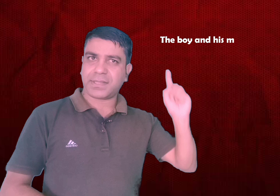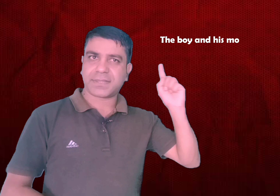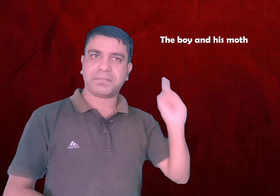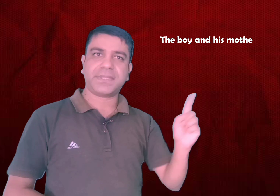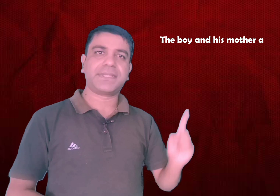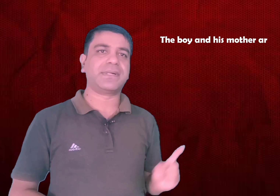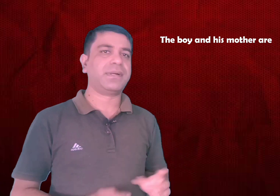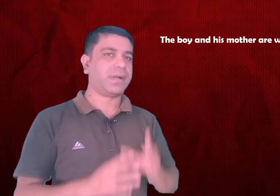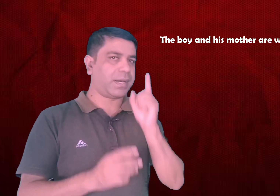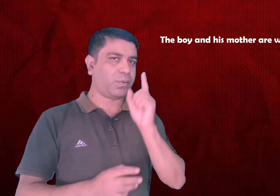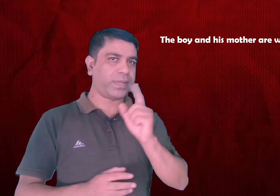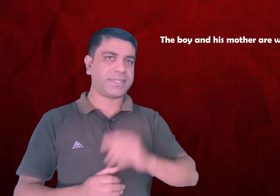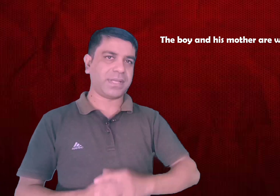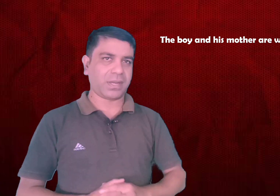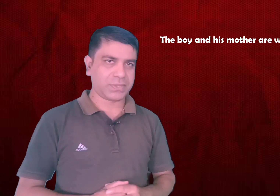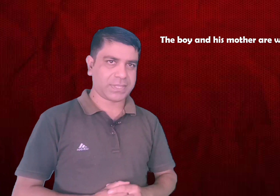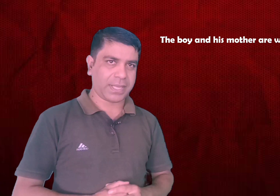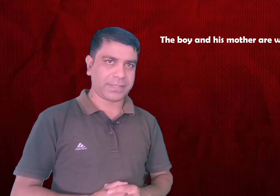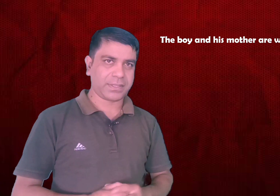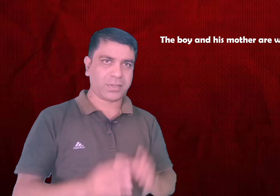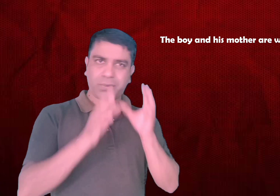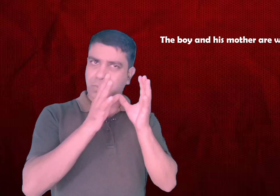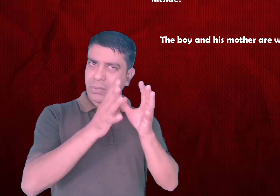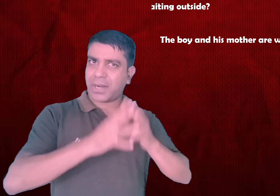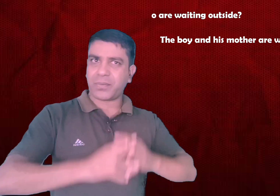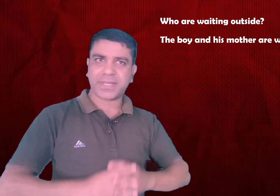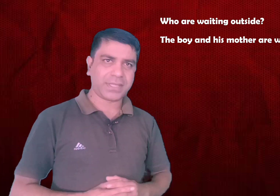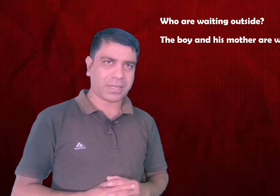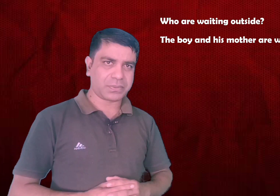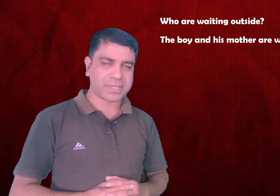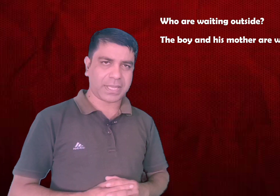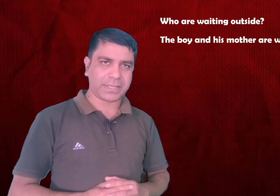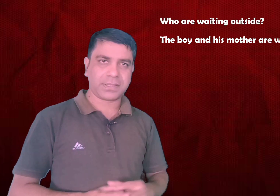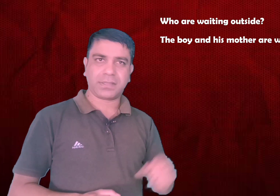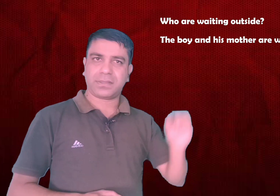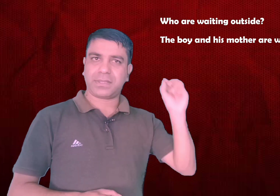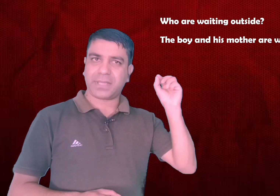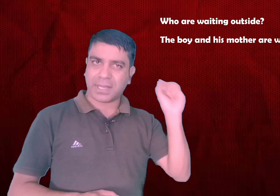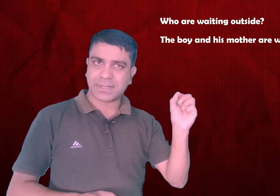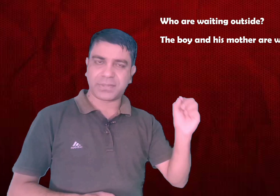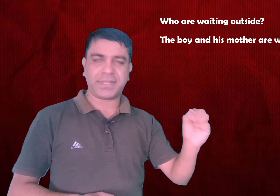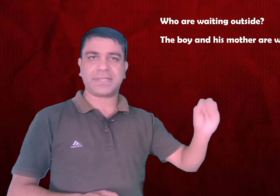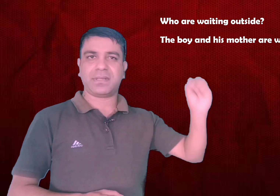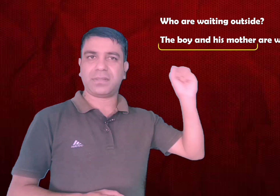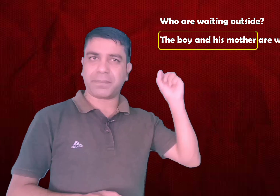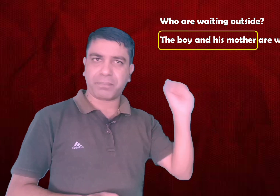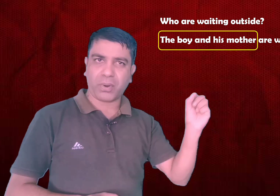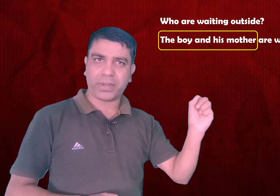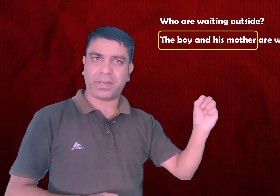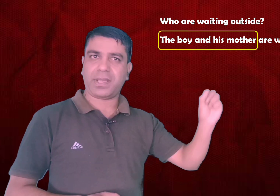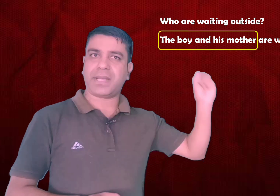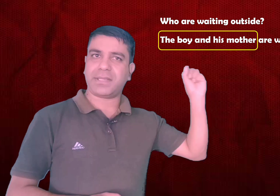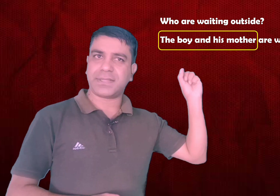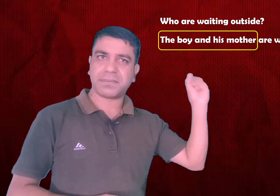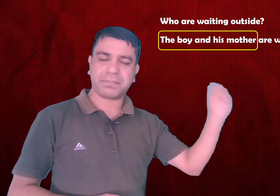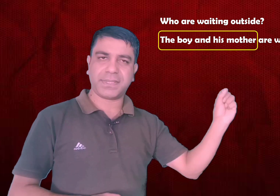his mother are waiting outside. Who are waiting outside? The answer is the boy and his